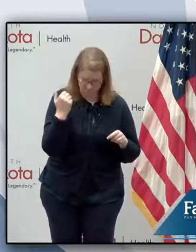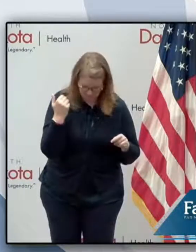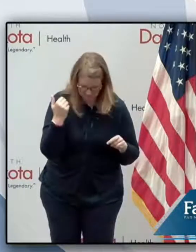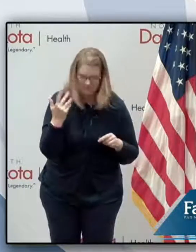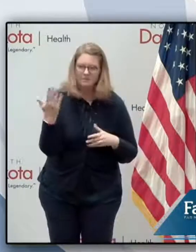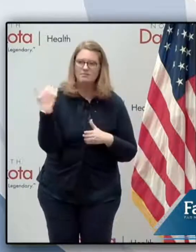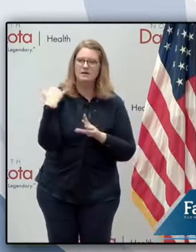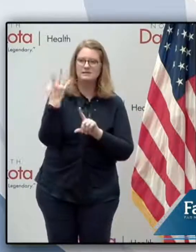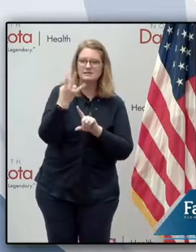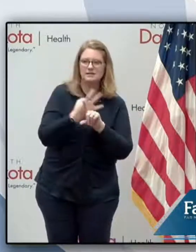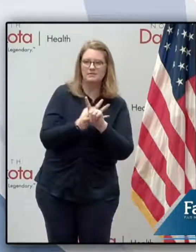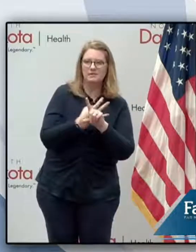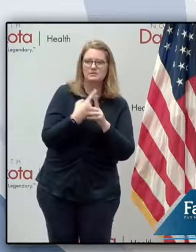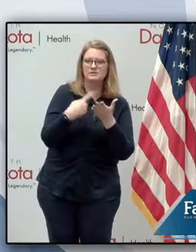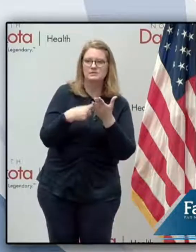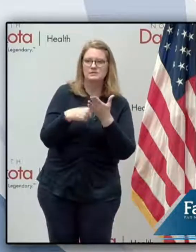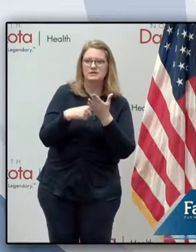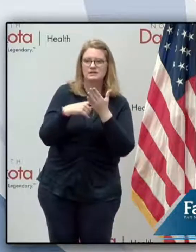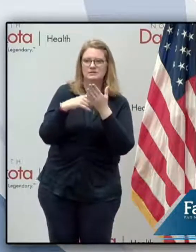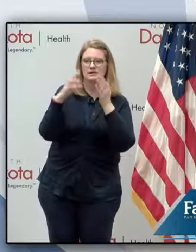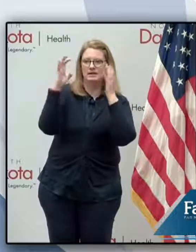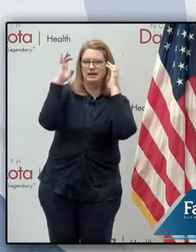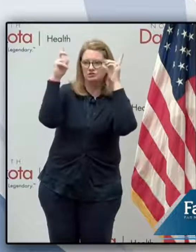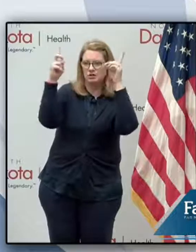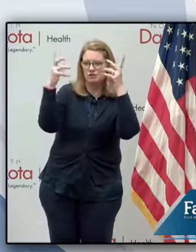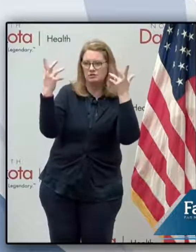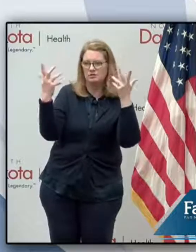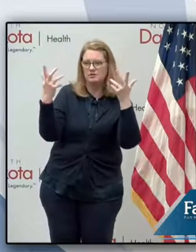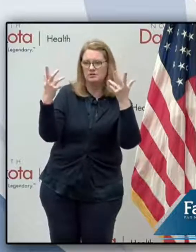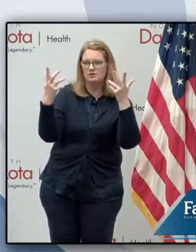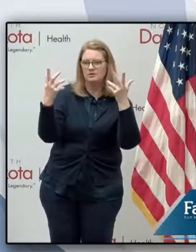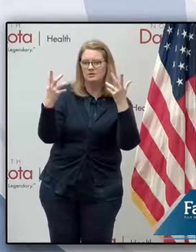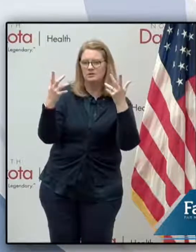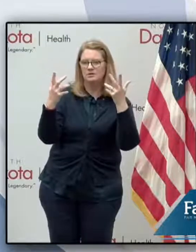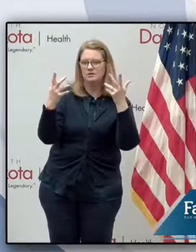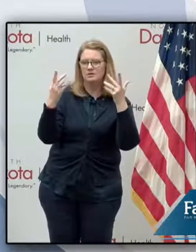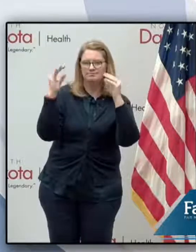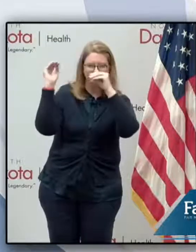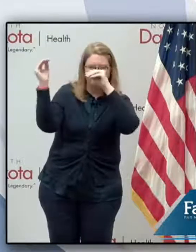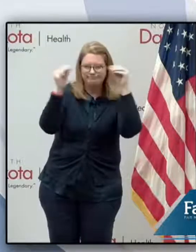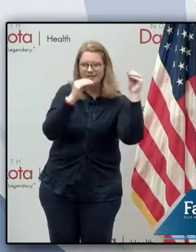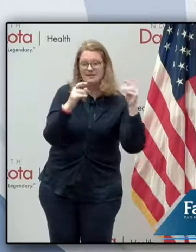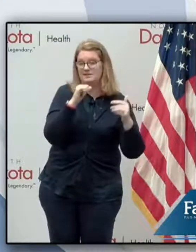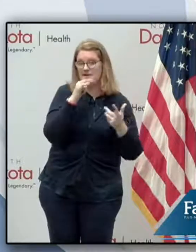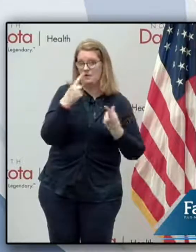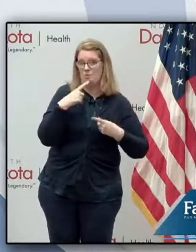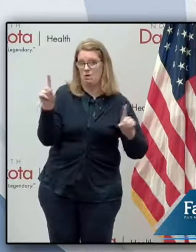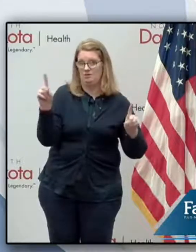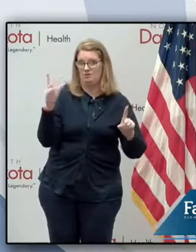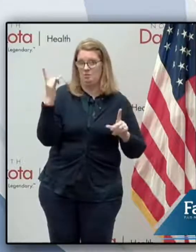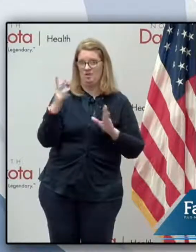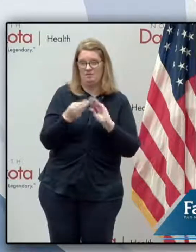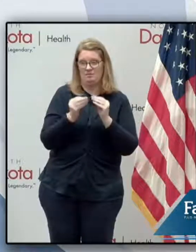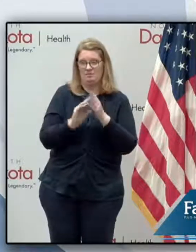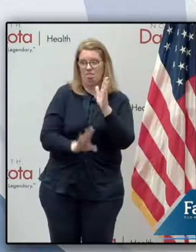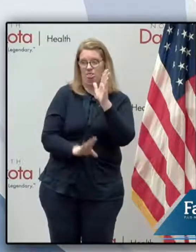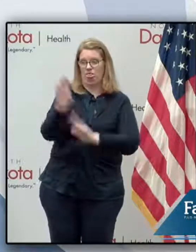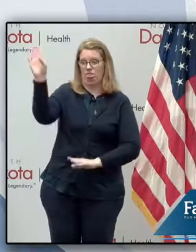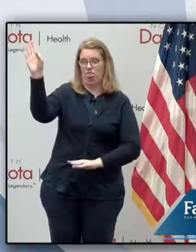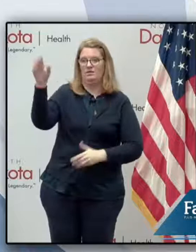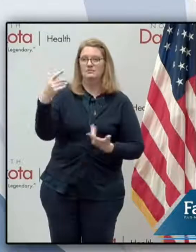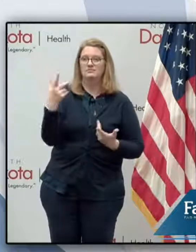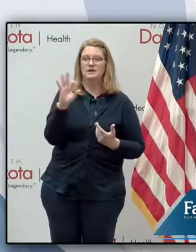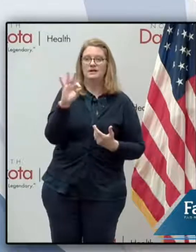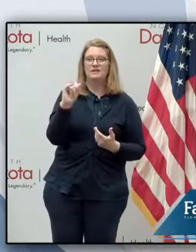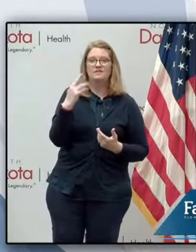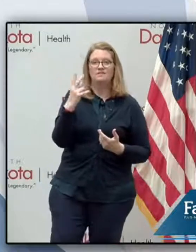we've been talking about education. Apparently, it's not quite working across the state as numbers are skyrocketing. We're seeing bars in Fargo